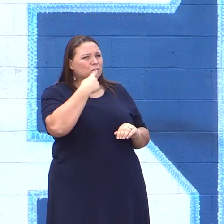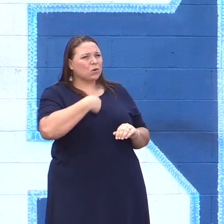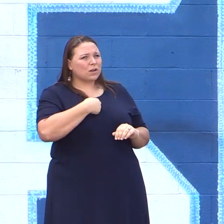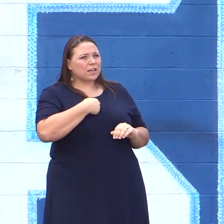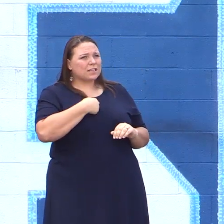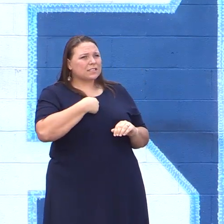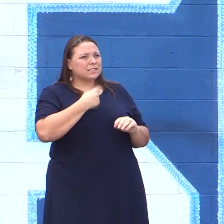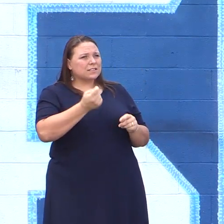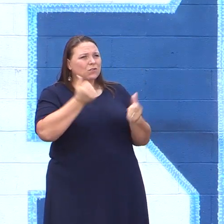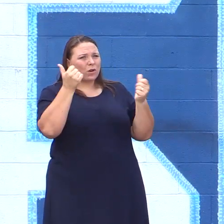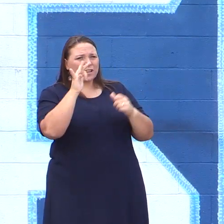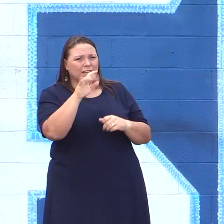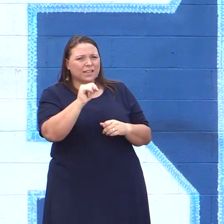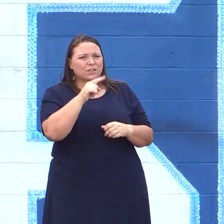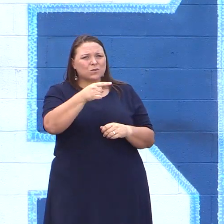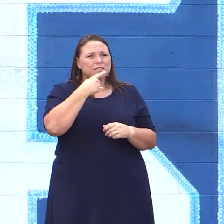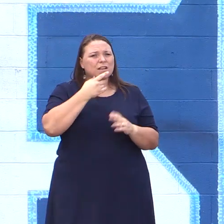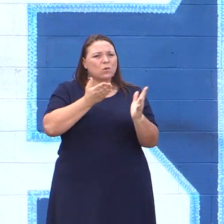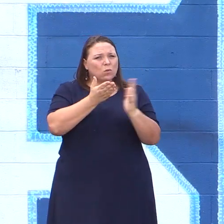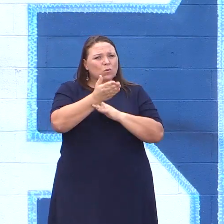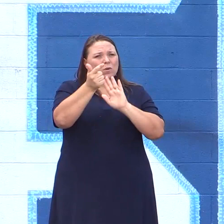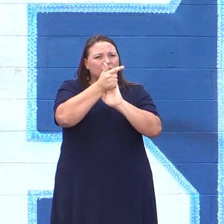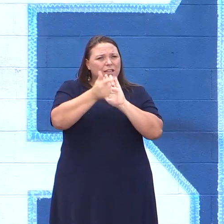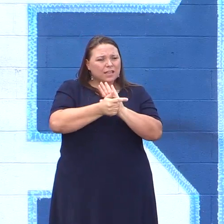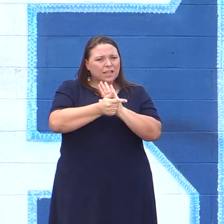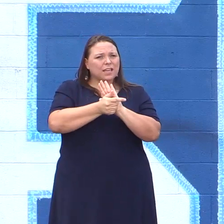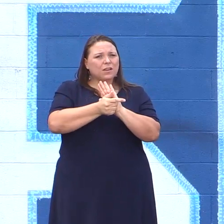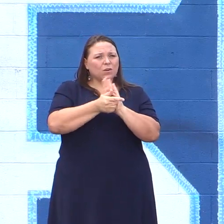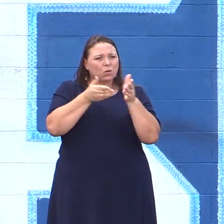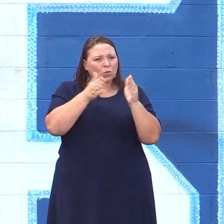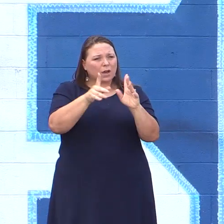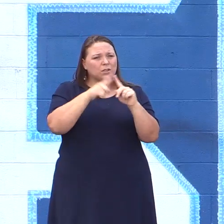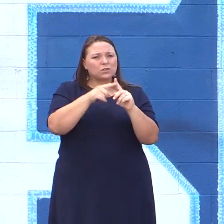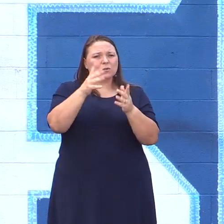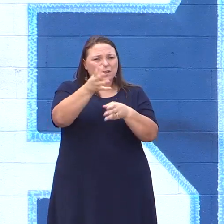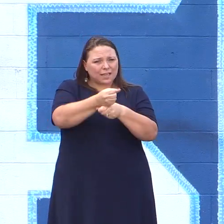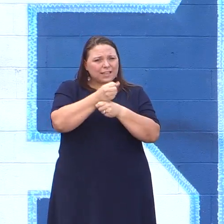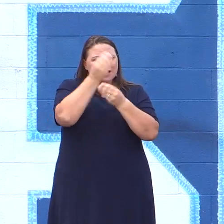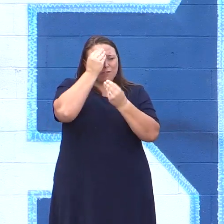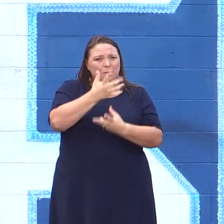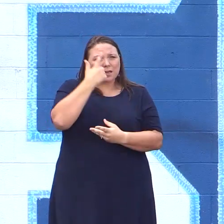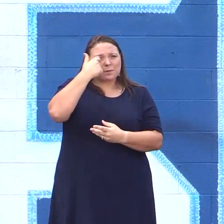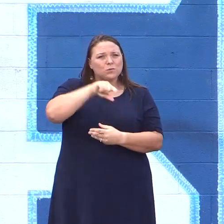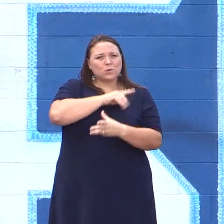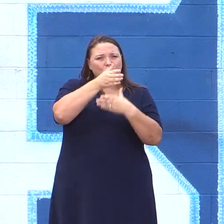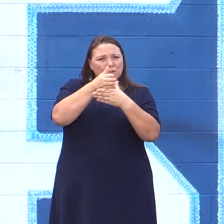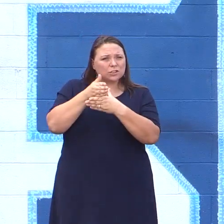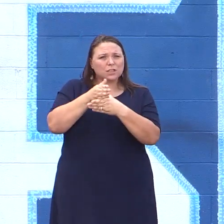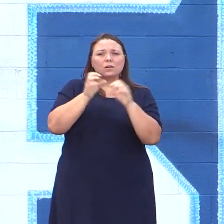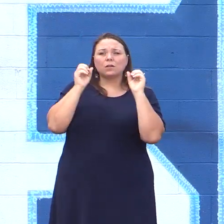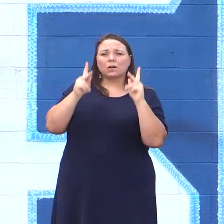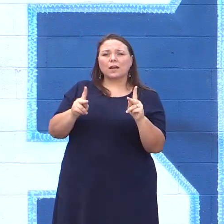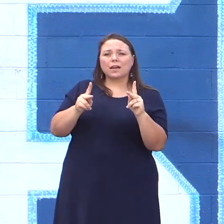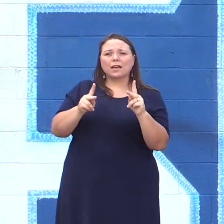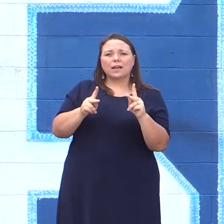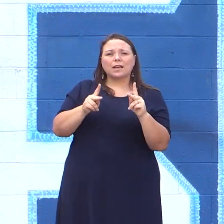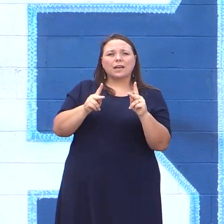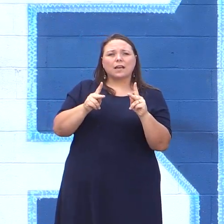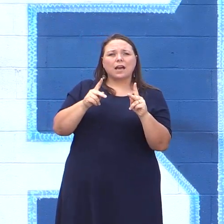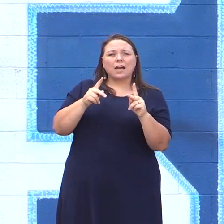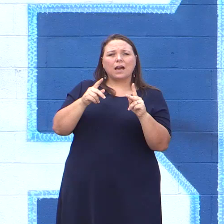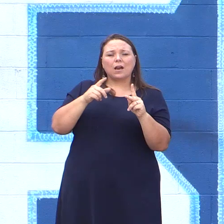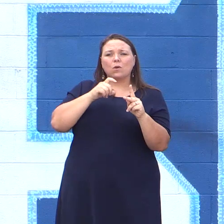us to FOIA it, sir. You said go through legal channels to extract this information And because that- we don't want to share and it. sir, okay, I'll this is argue all- with you and all this- day, but and- you're